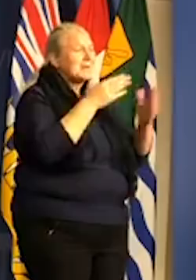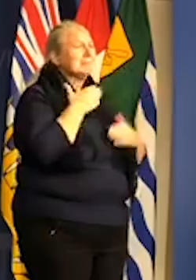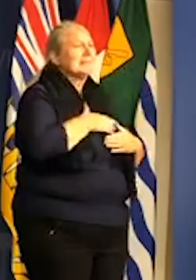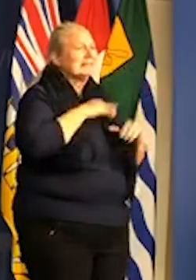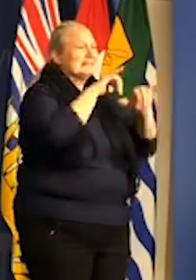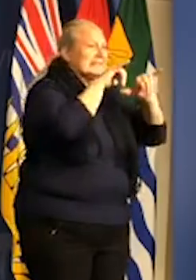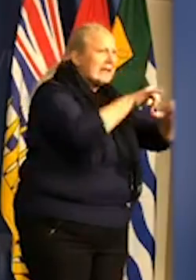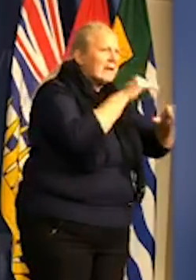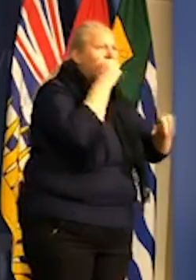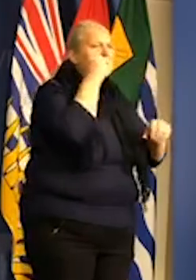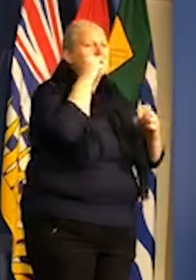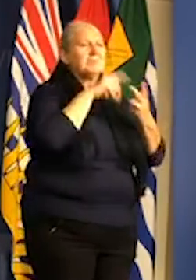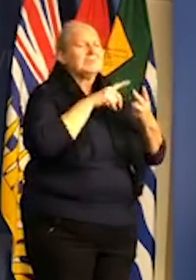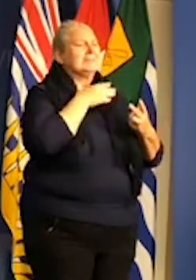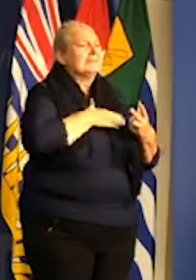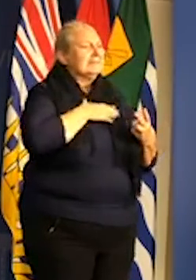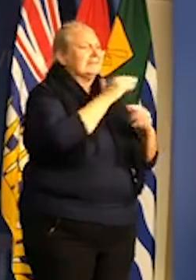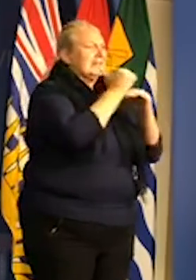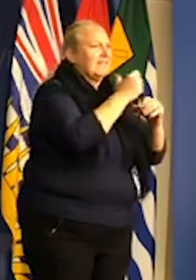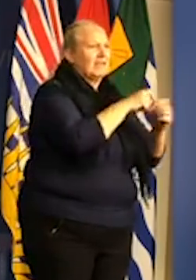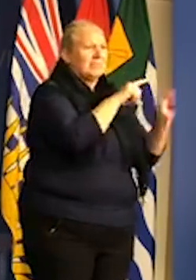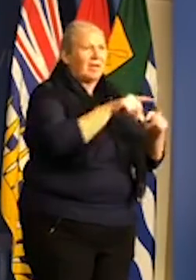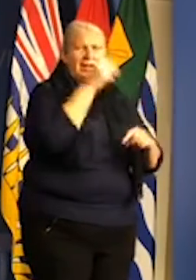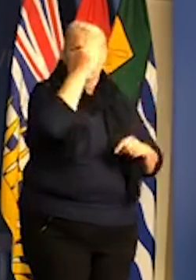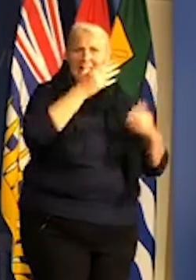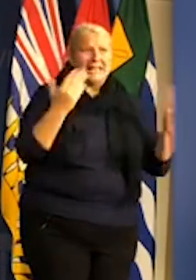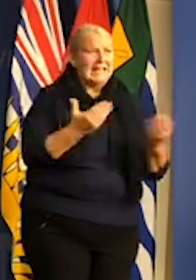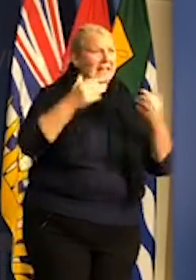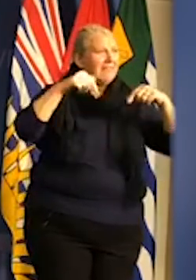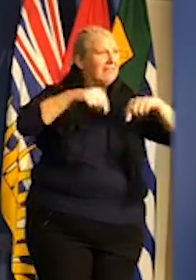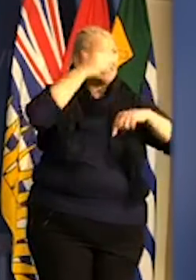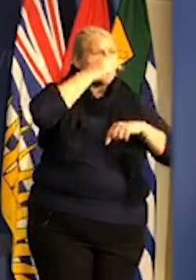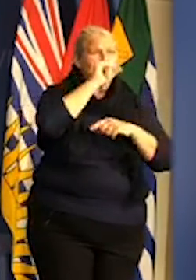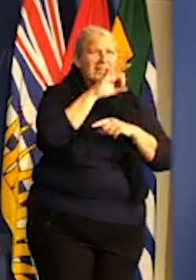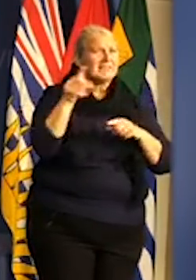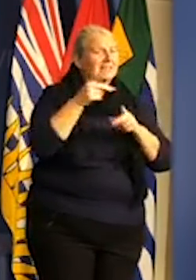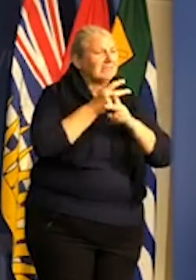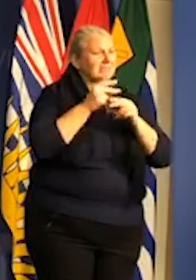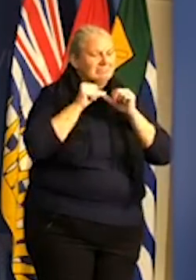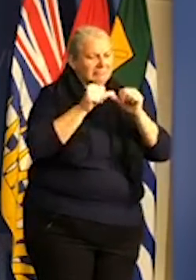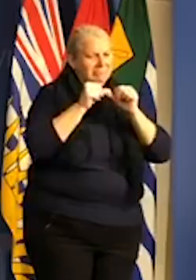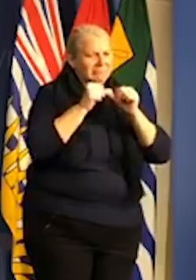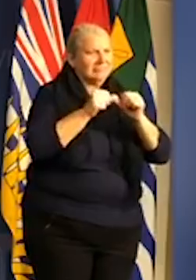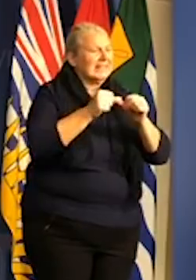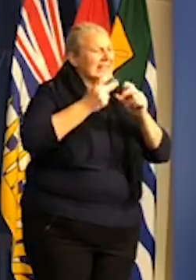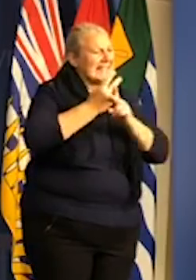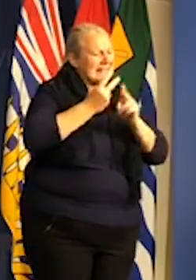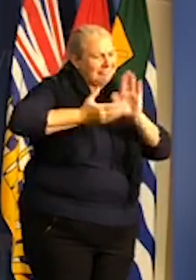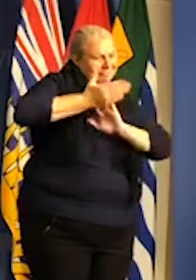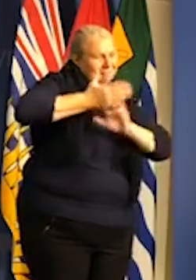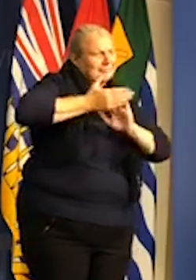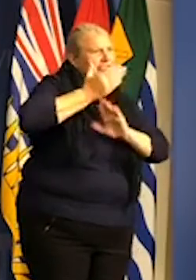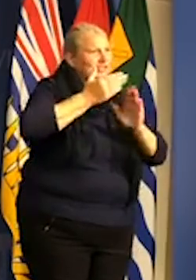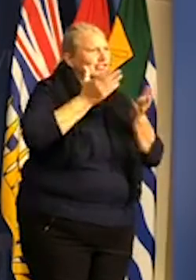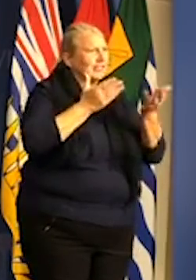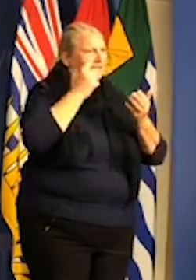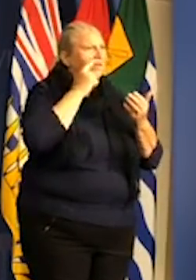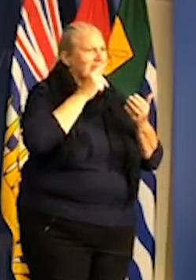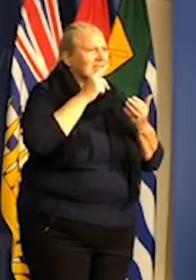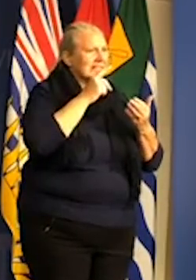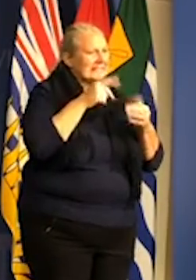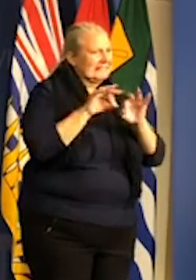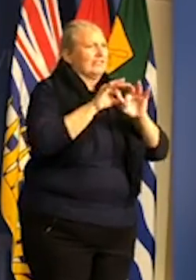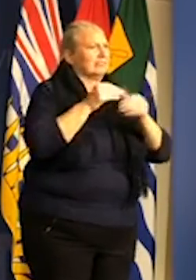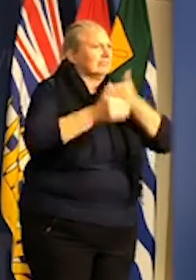outside, we have dedicated people here on the front lines that are keeping essential services open. Thank you, thank you, thank